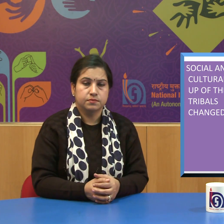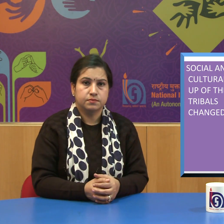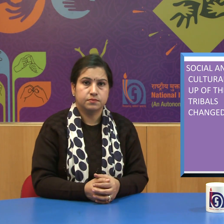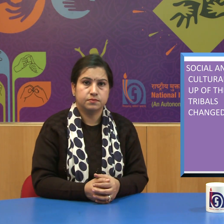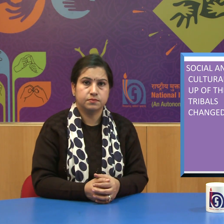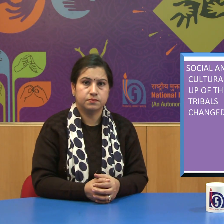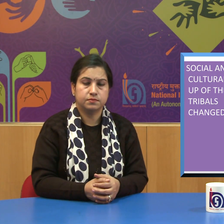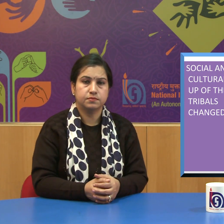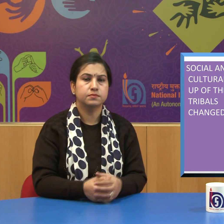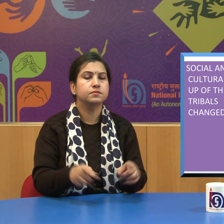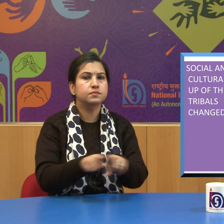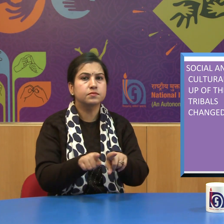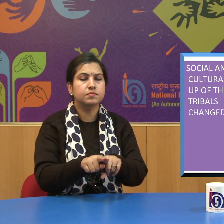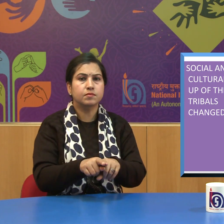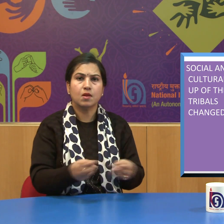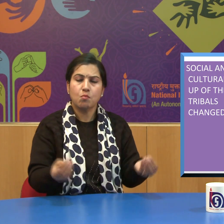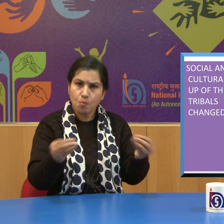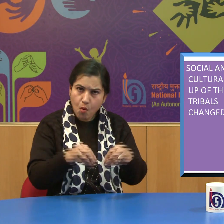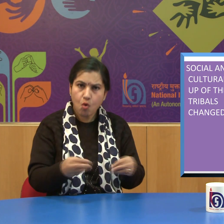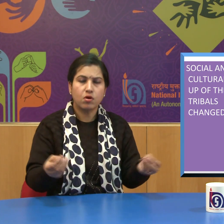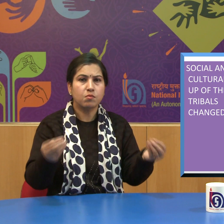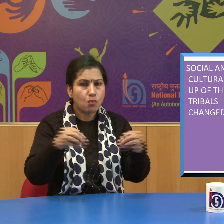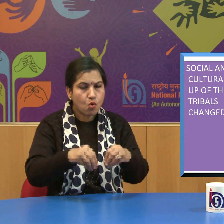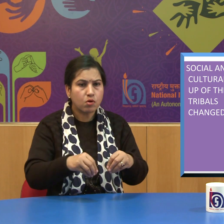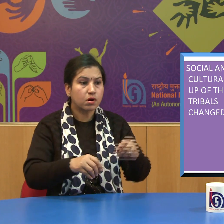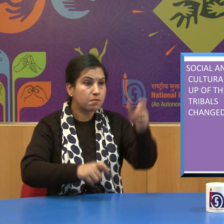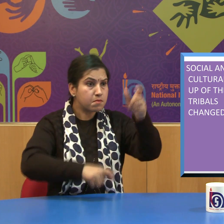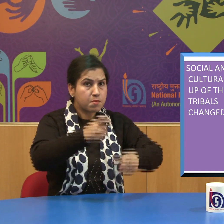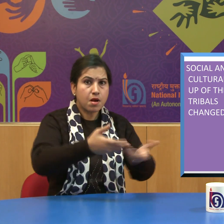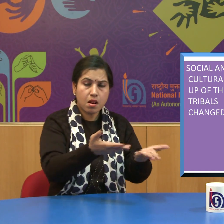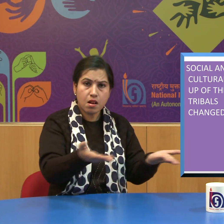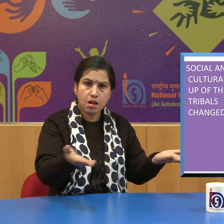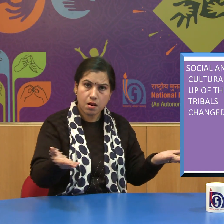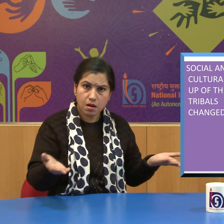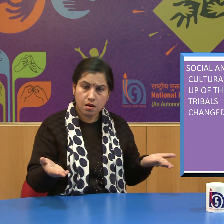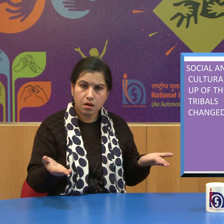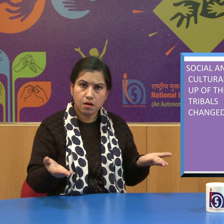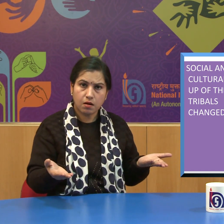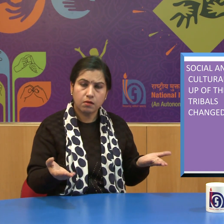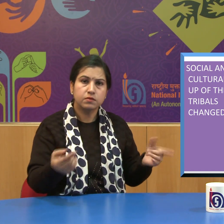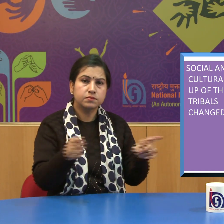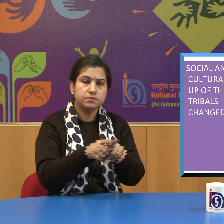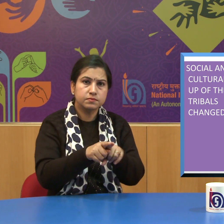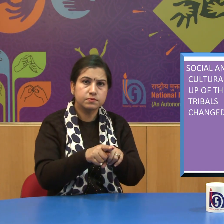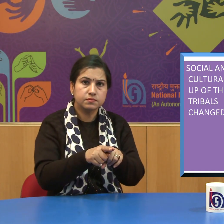with more and more non-tribals people coming and settling in